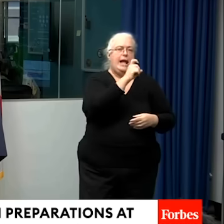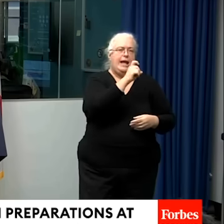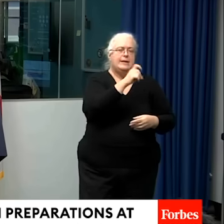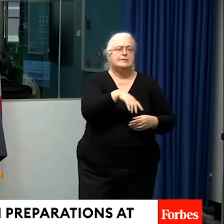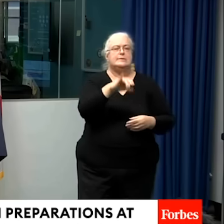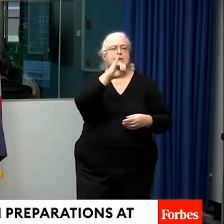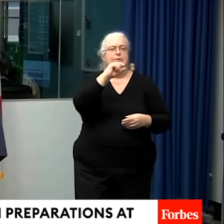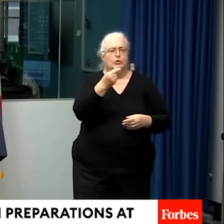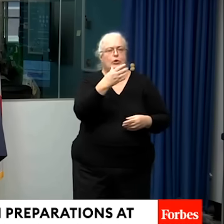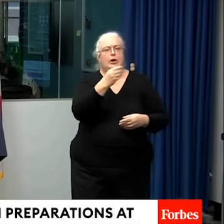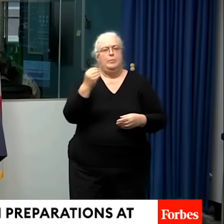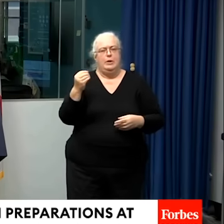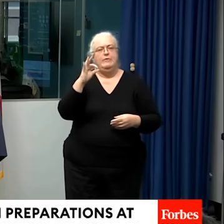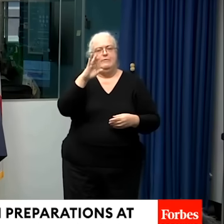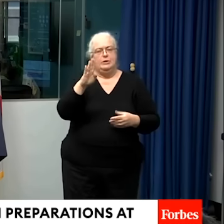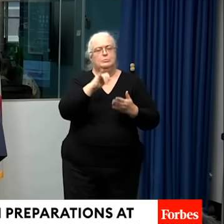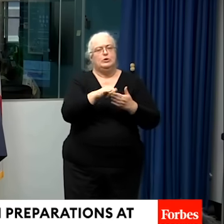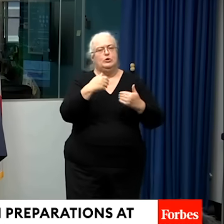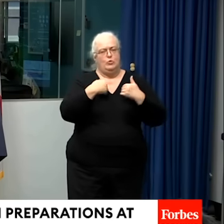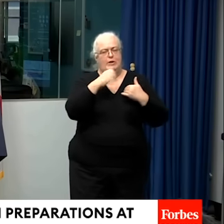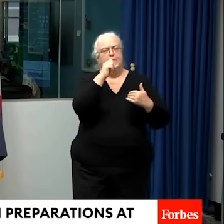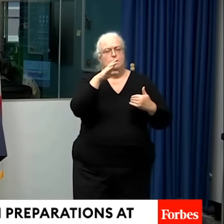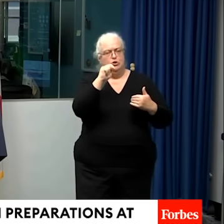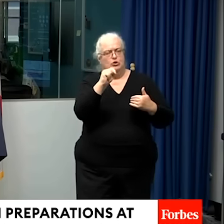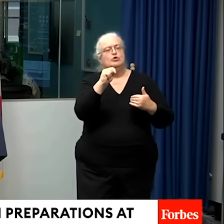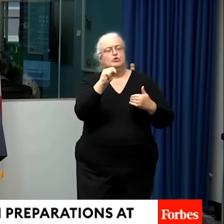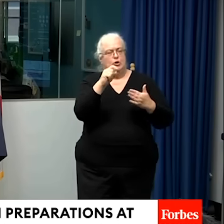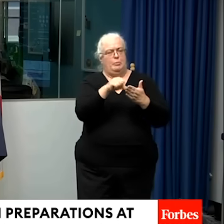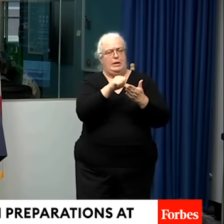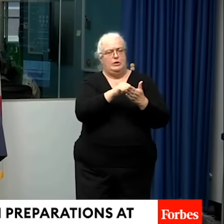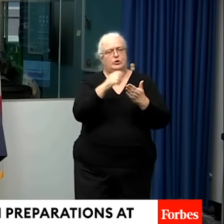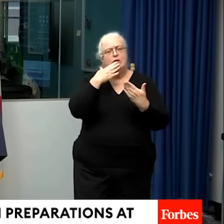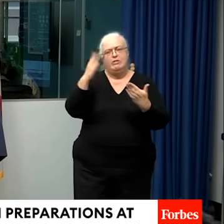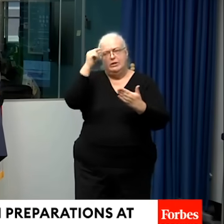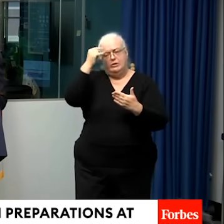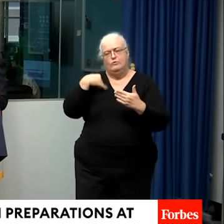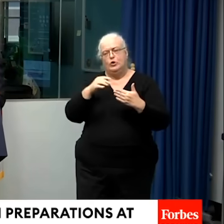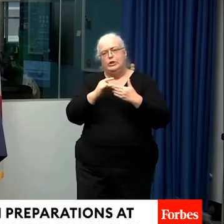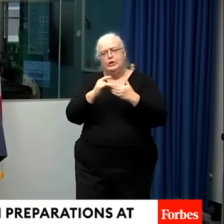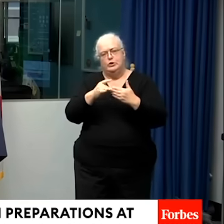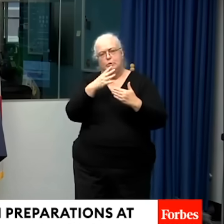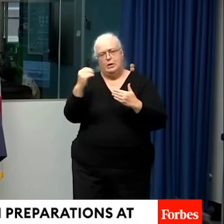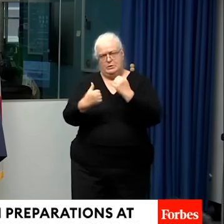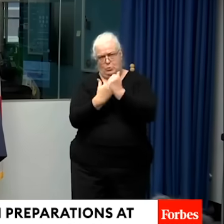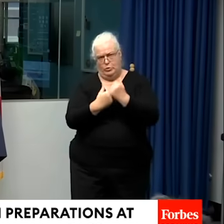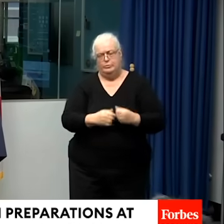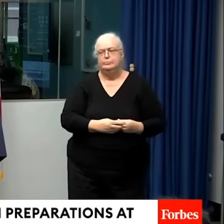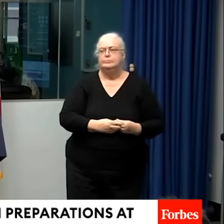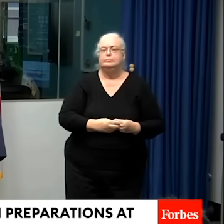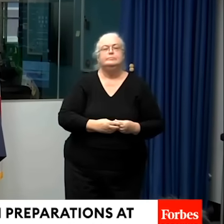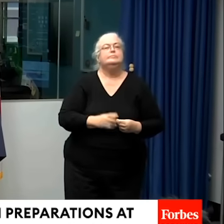at FLSERT at FLCERT. Again, Governor, thank you for your leadership and your support. Okay.